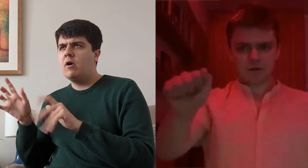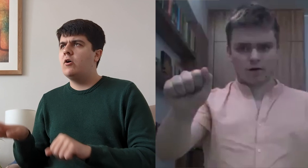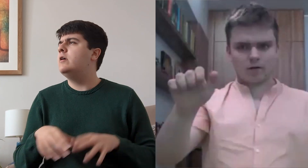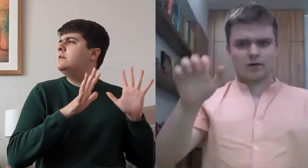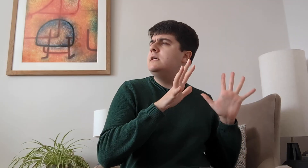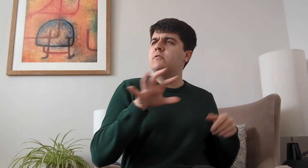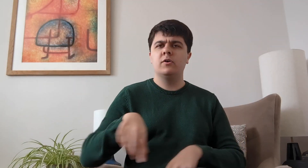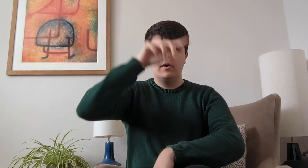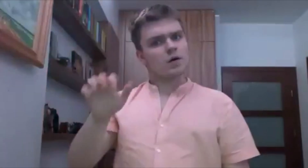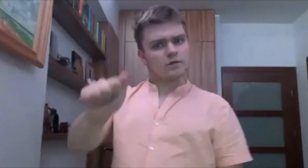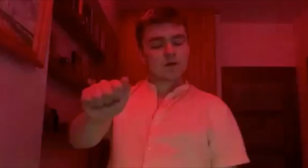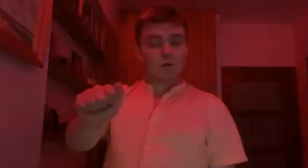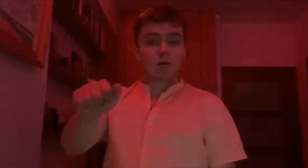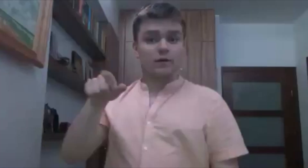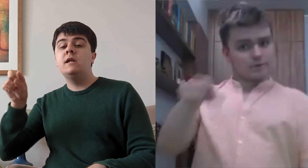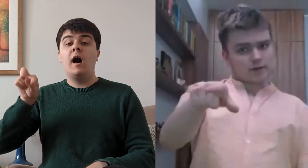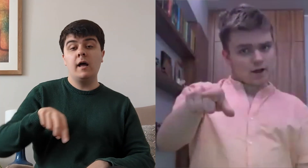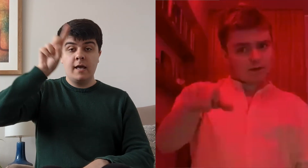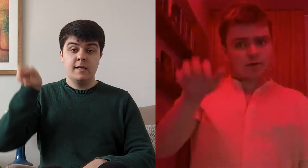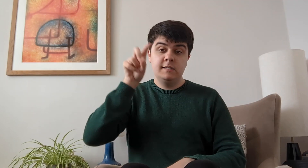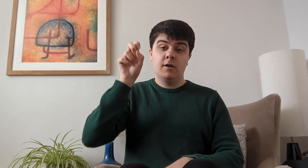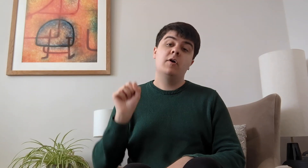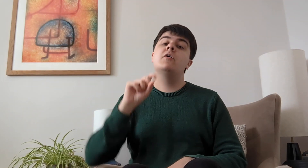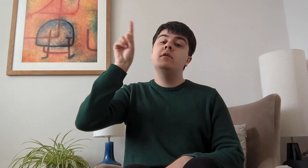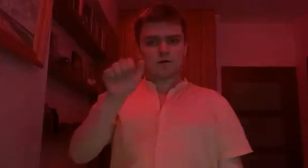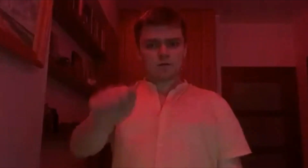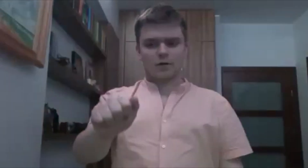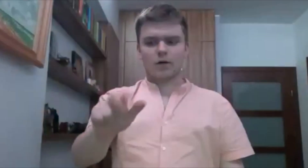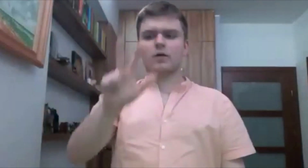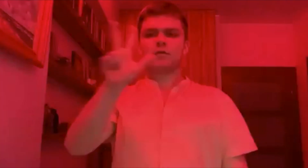zero zero zero dot zero zero